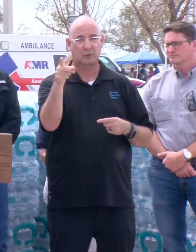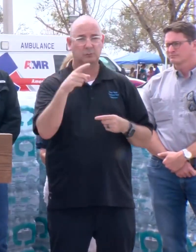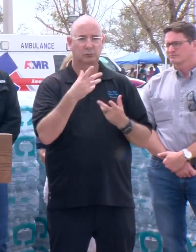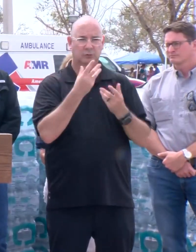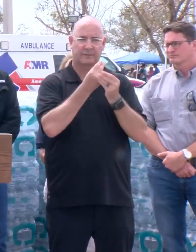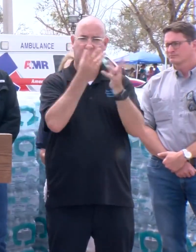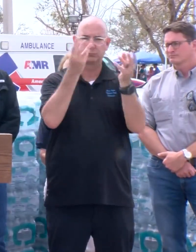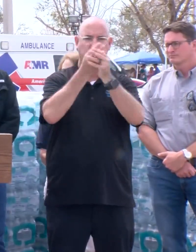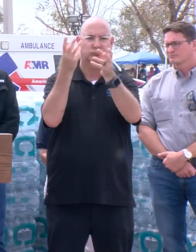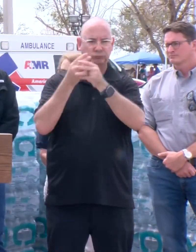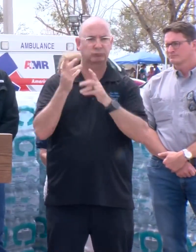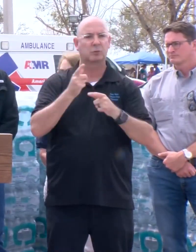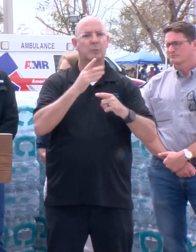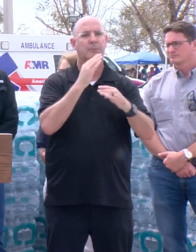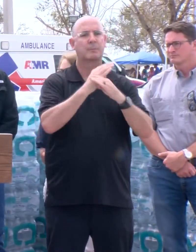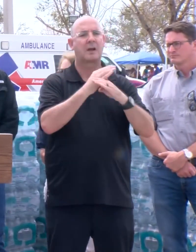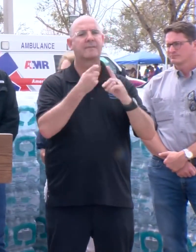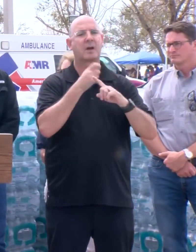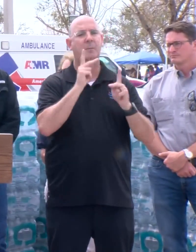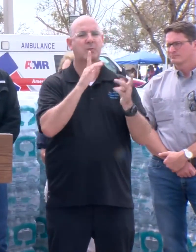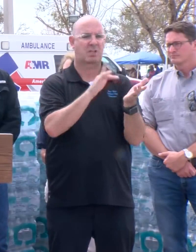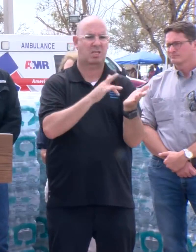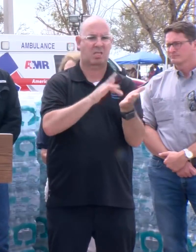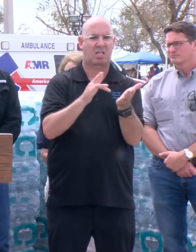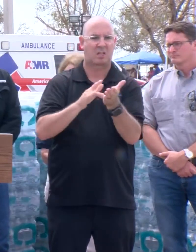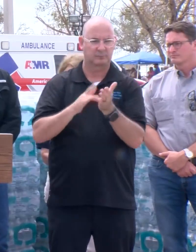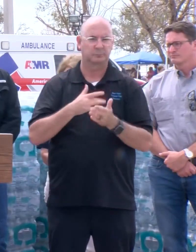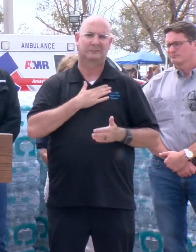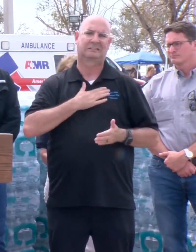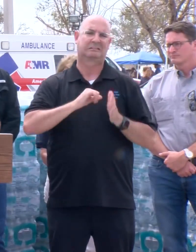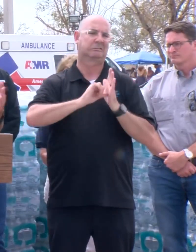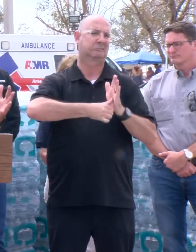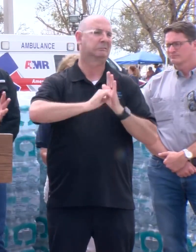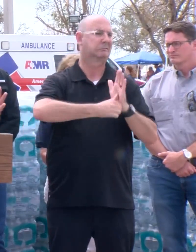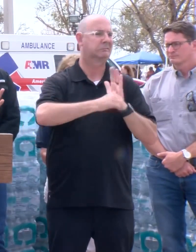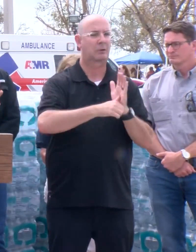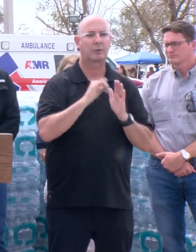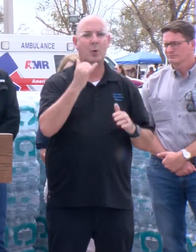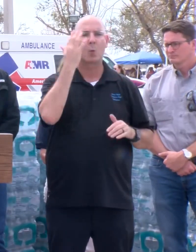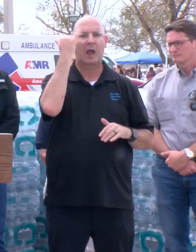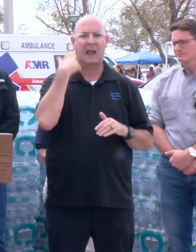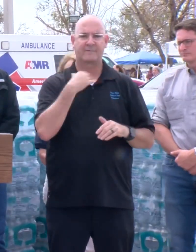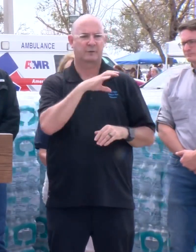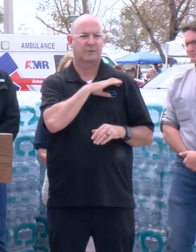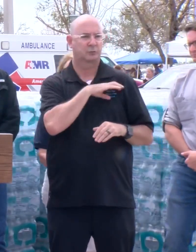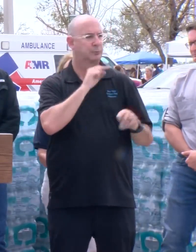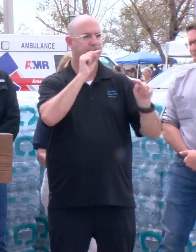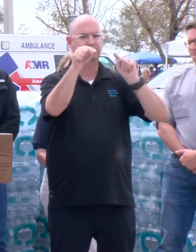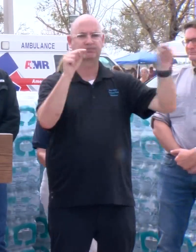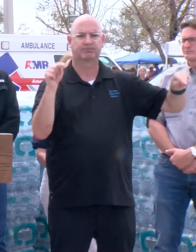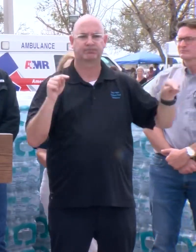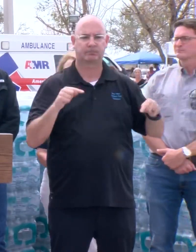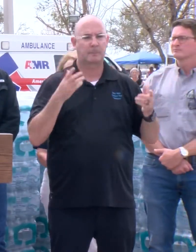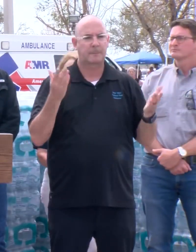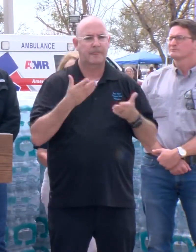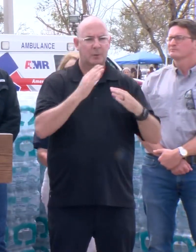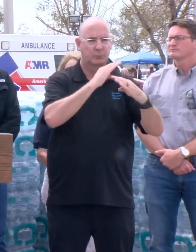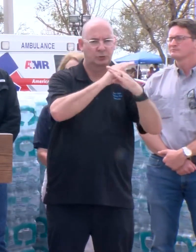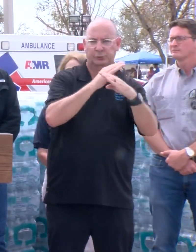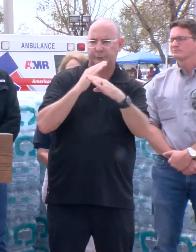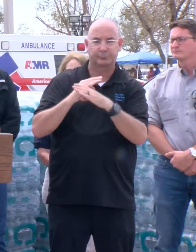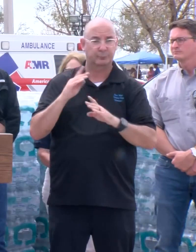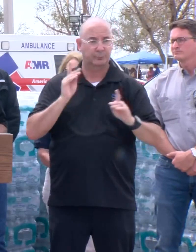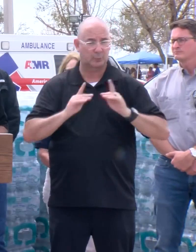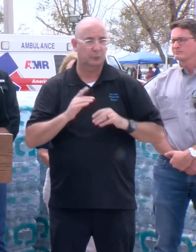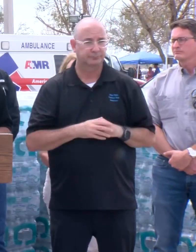predators that come in and prey on you when you're vulnerable. That's why we have law enforcement here. We're here to try to create a deterrent. And I promise every single day, it's gonna